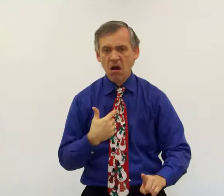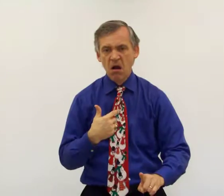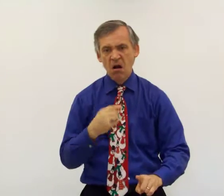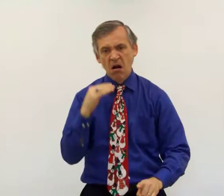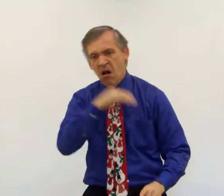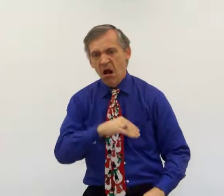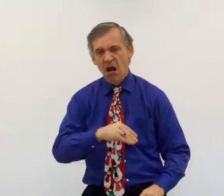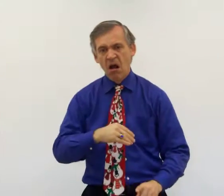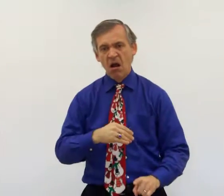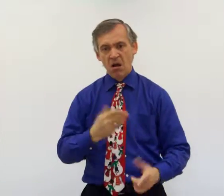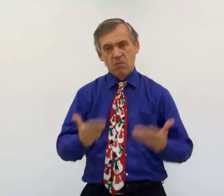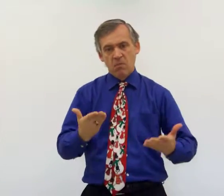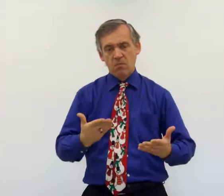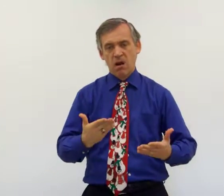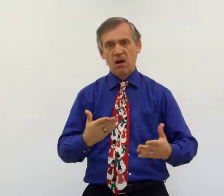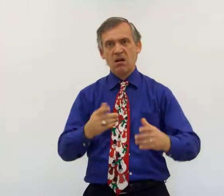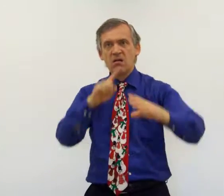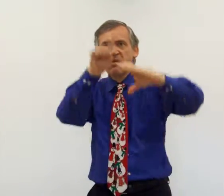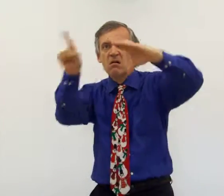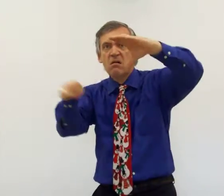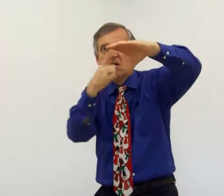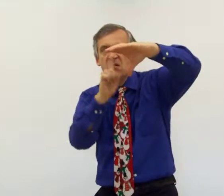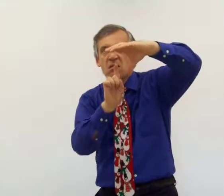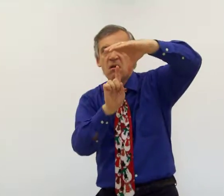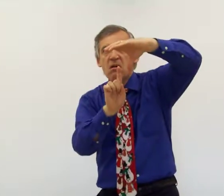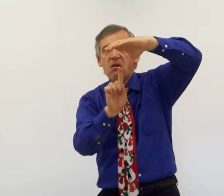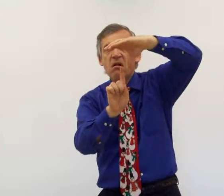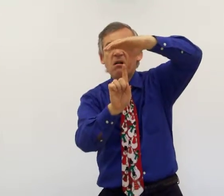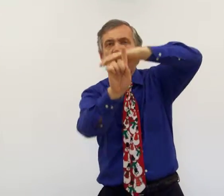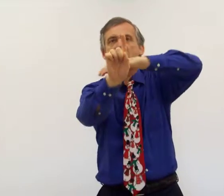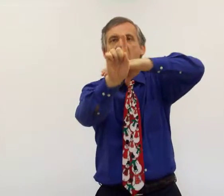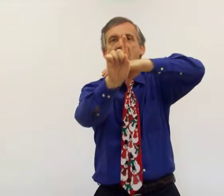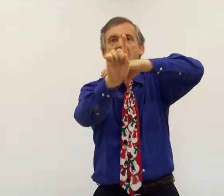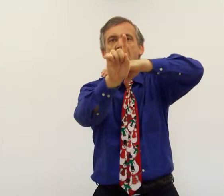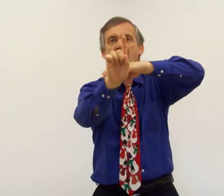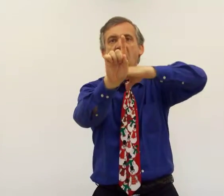Suppose he came up to the light again, and Eurydice was not there.